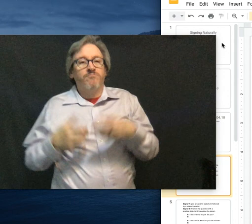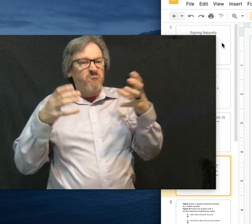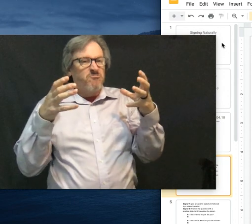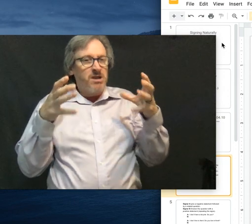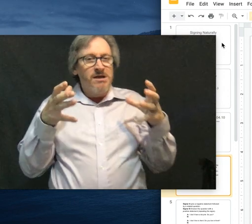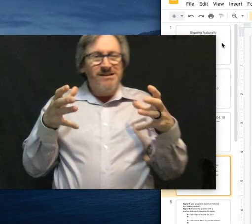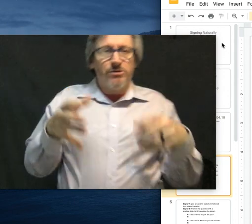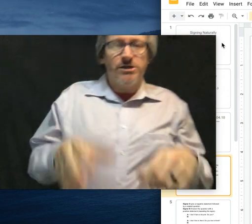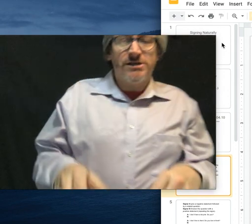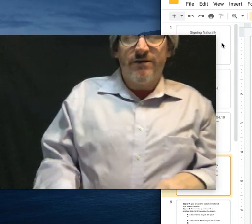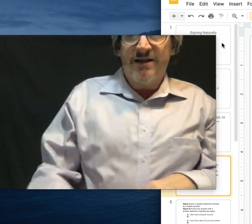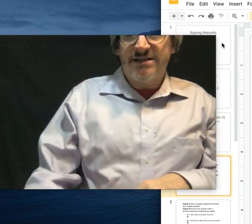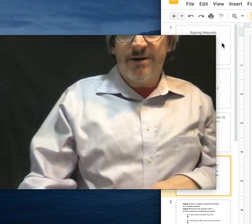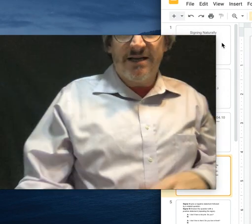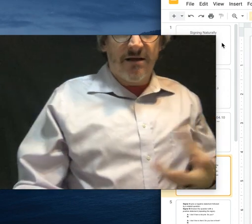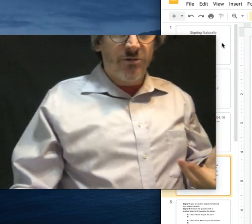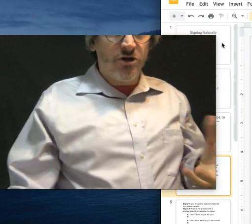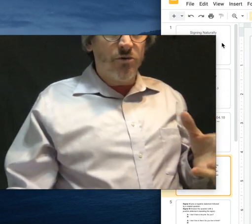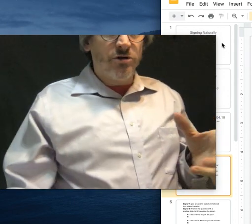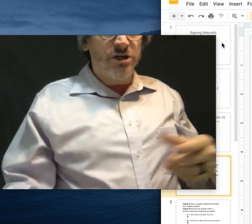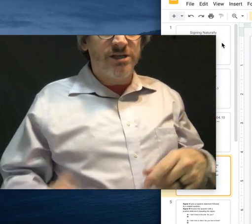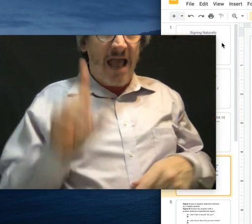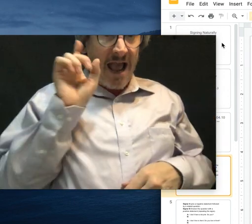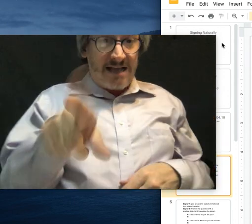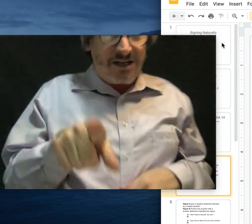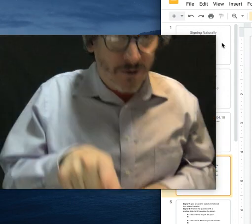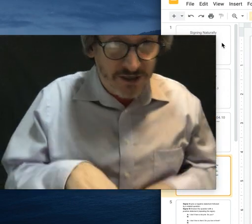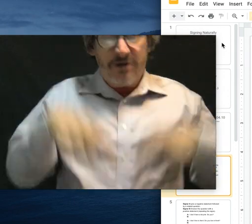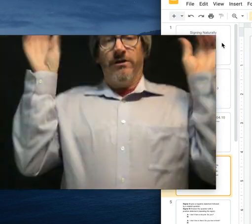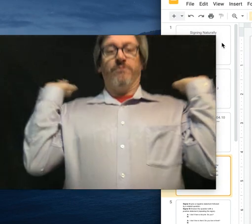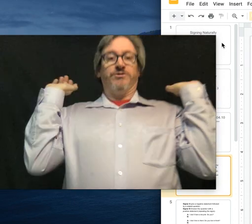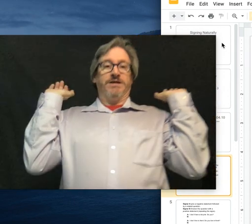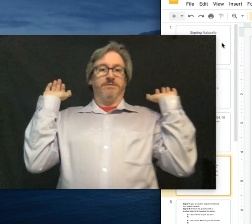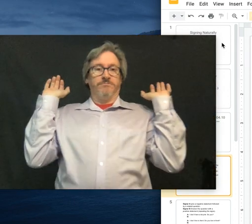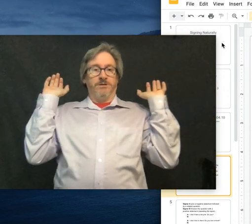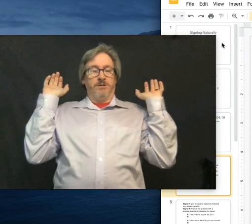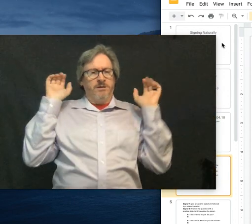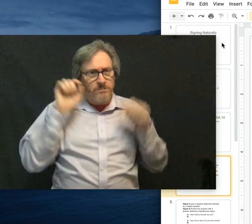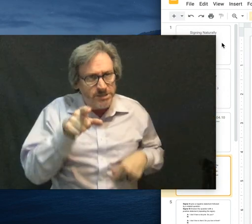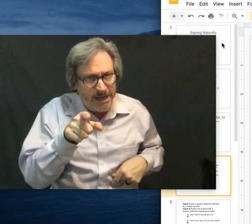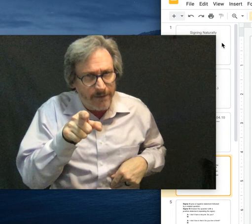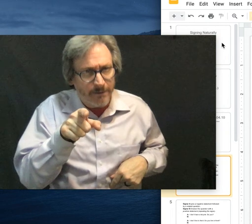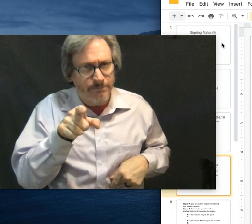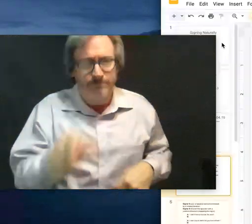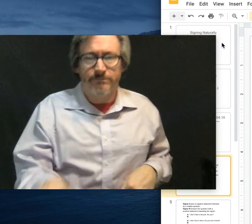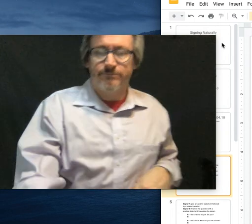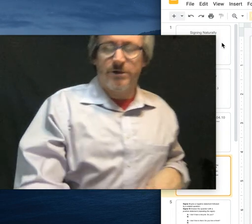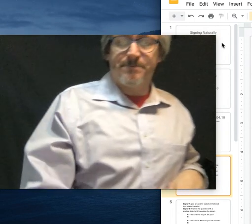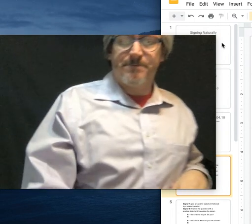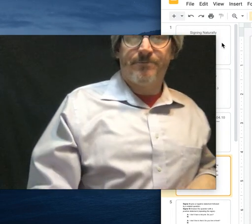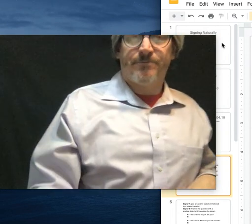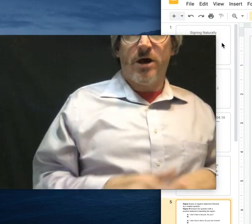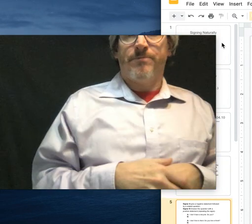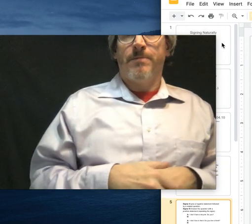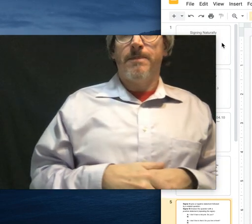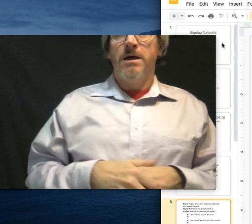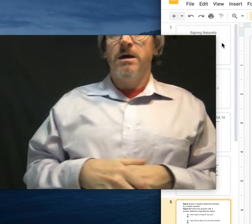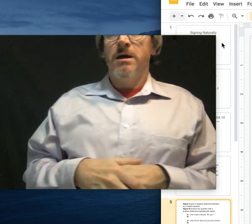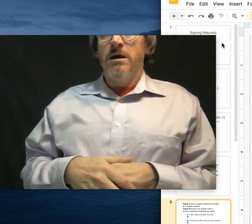thing. So just think of that same idea. Don't just ask a question and then retreat. Stay on them. Right?